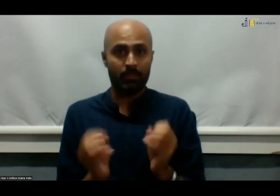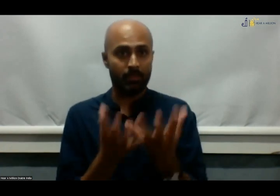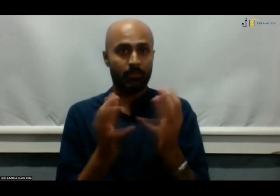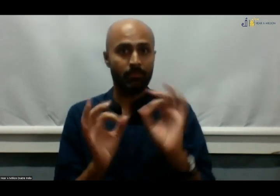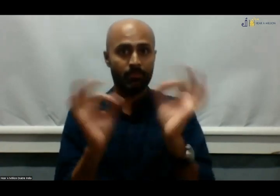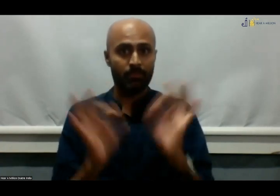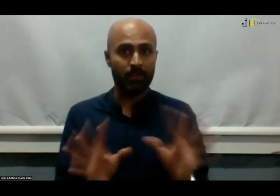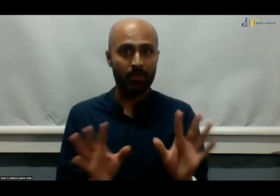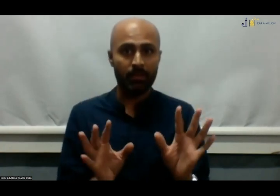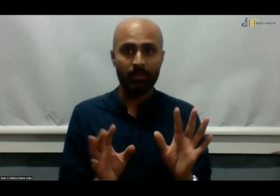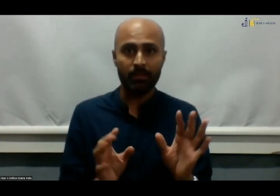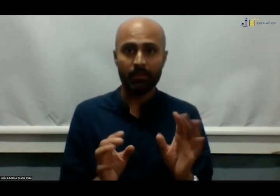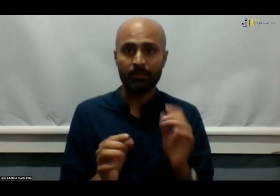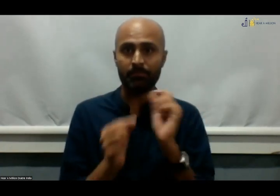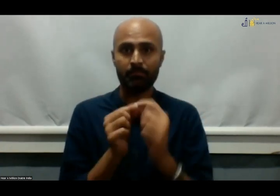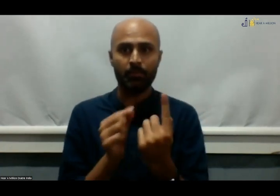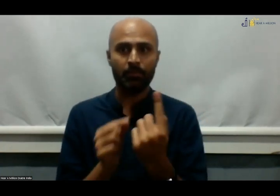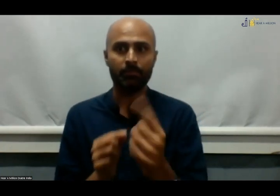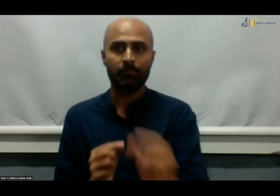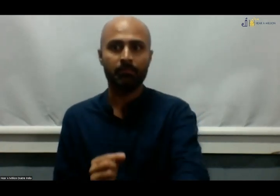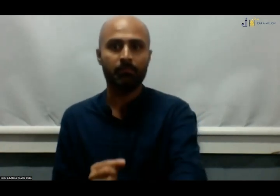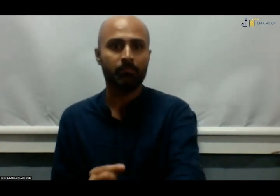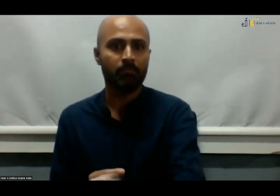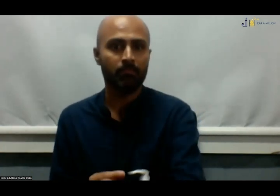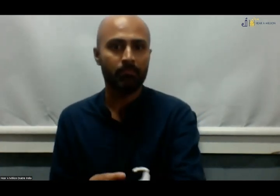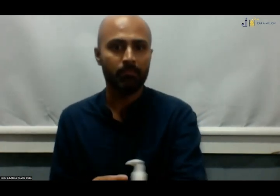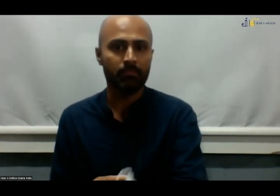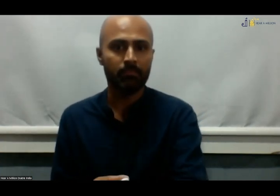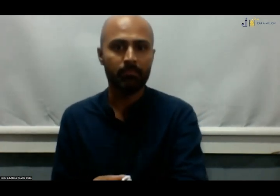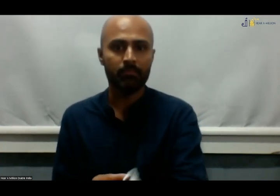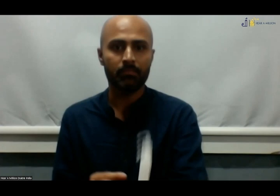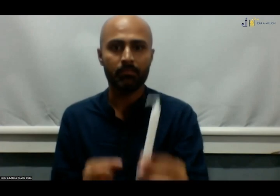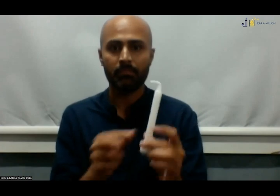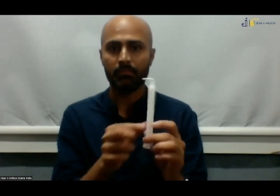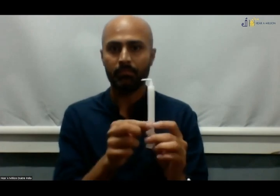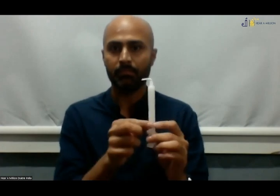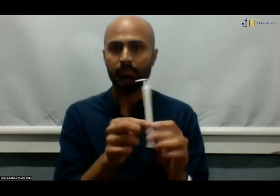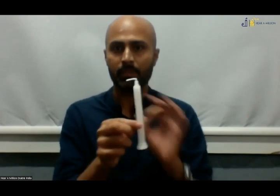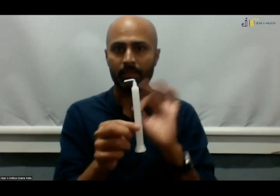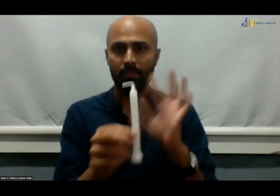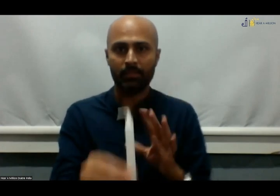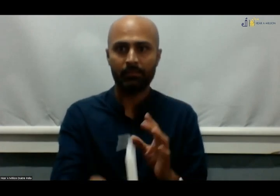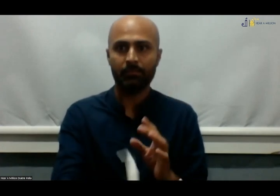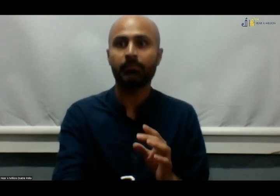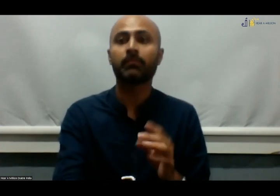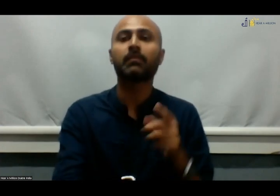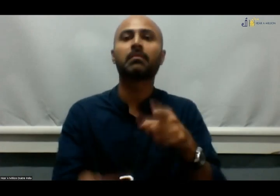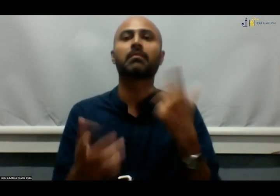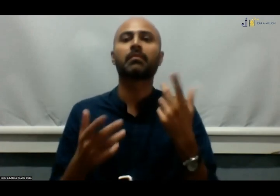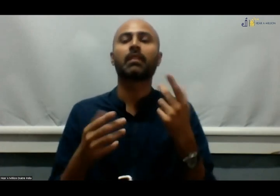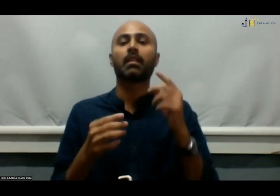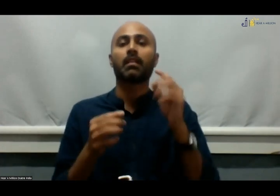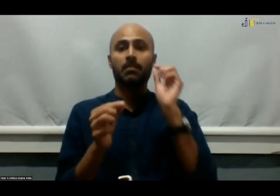will light the candle. I hope that you all are ready with candle and matchstick. Just light the candle.